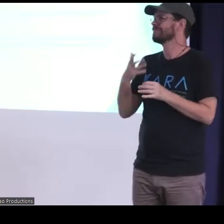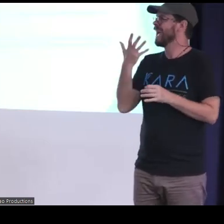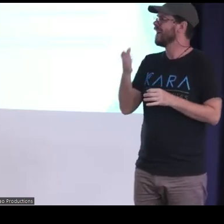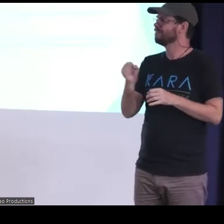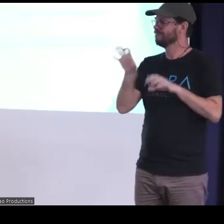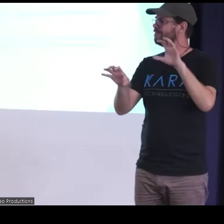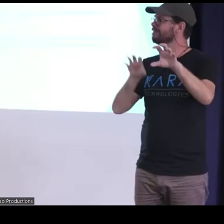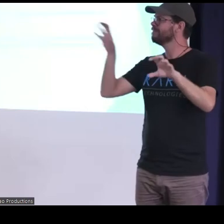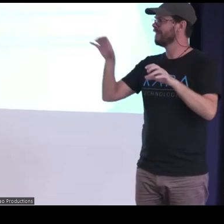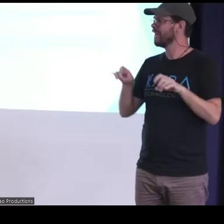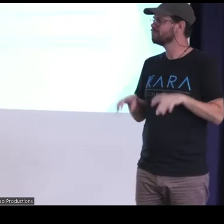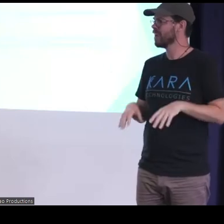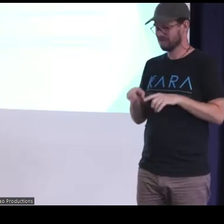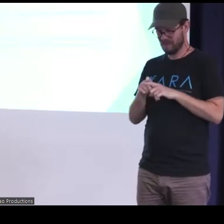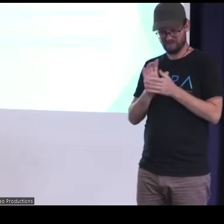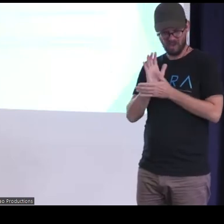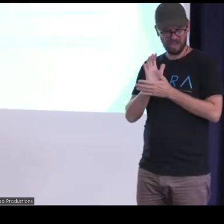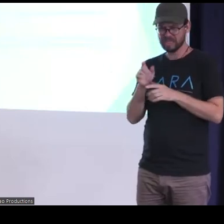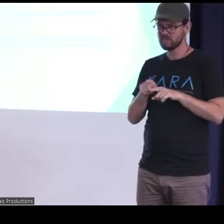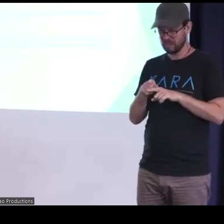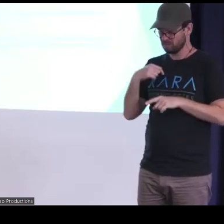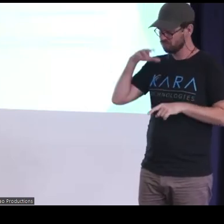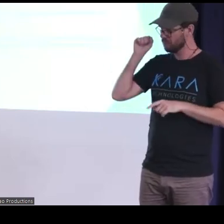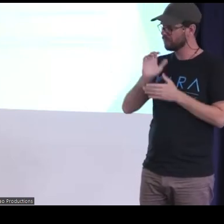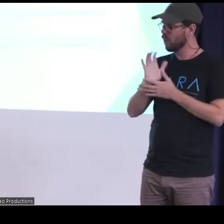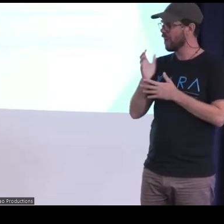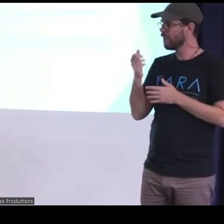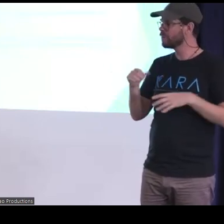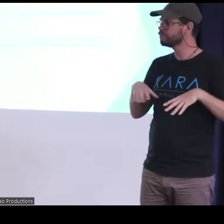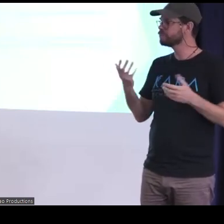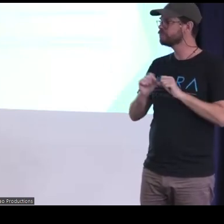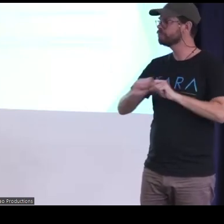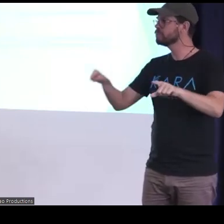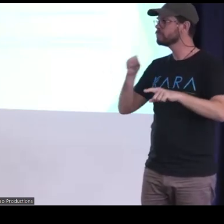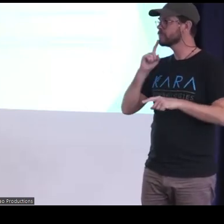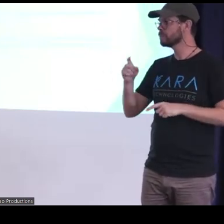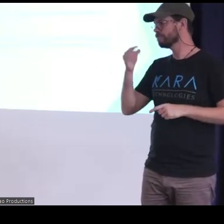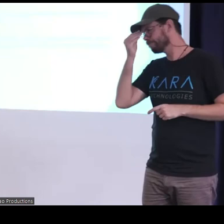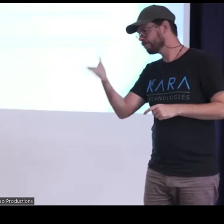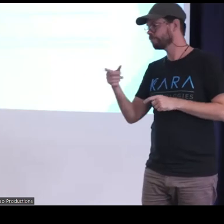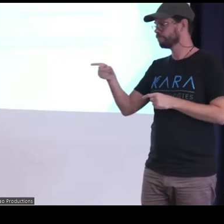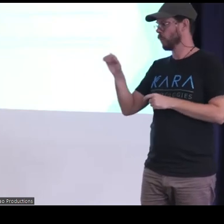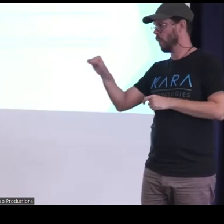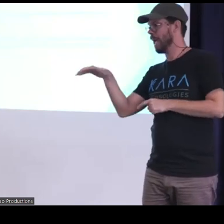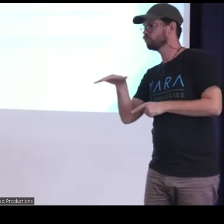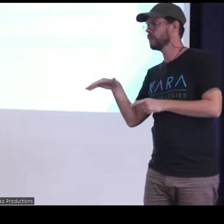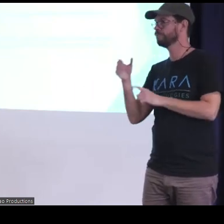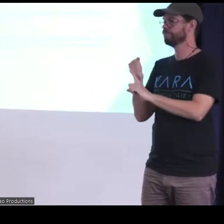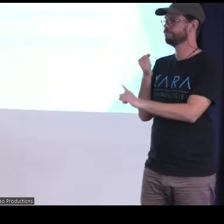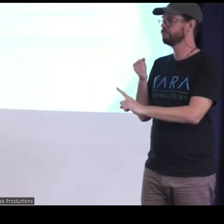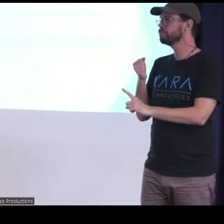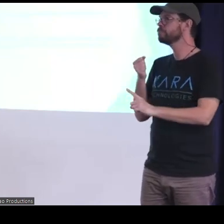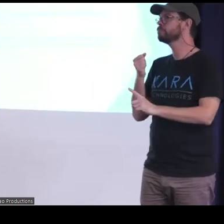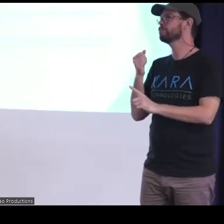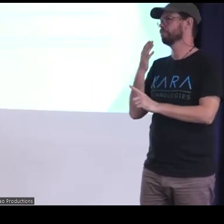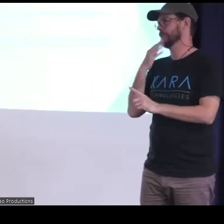to answer your question, yes, there are different jurisdictions within Australia. I believe there's fire departments that send out emergency services